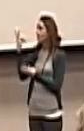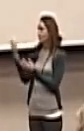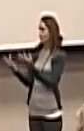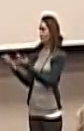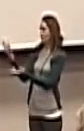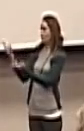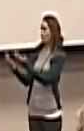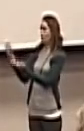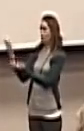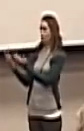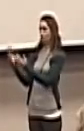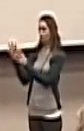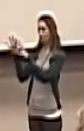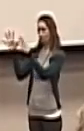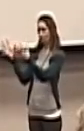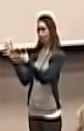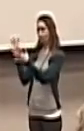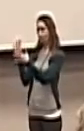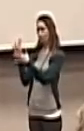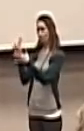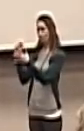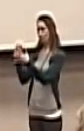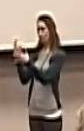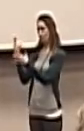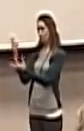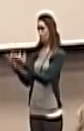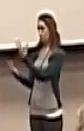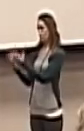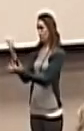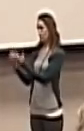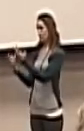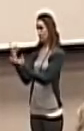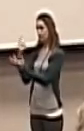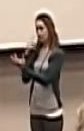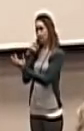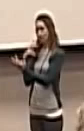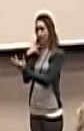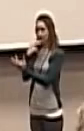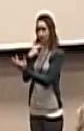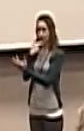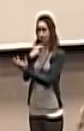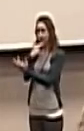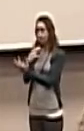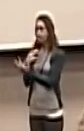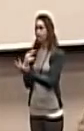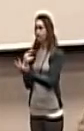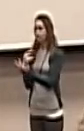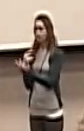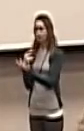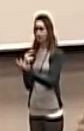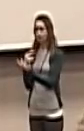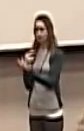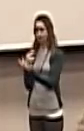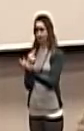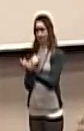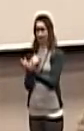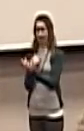bush coming, that voice coming from that burning bush. That grabbed my